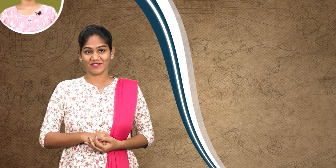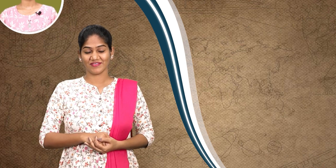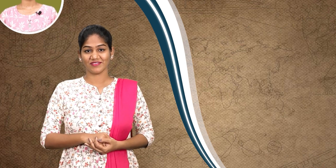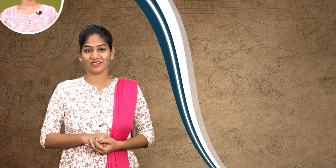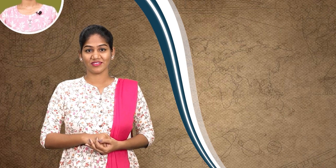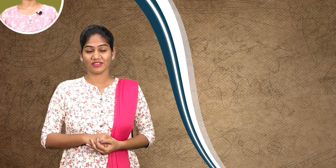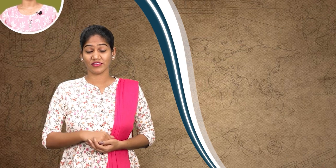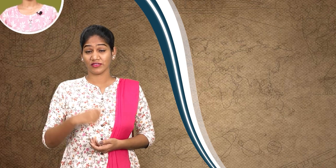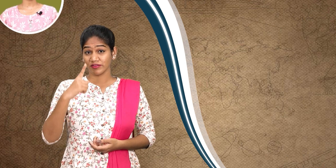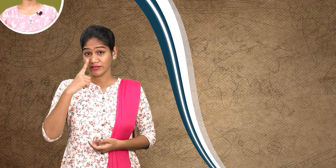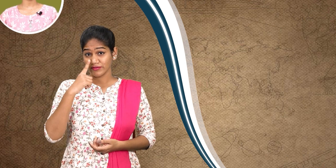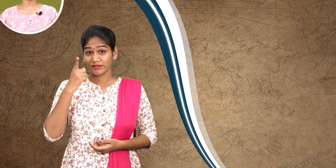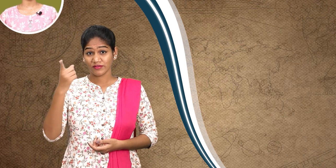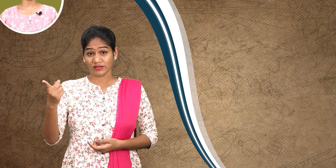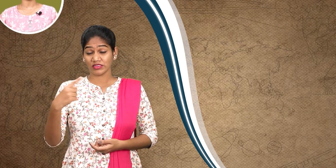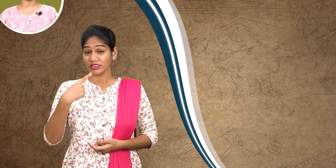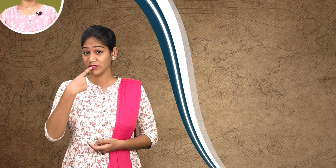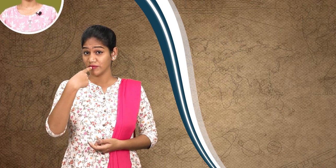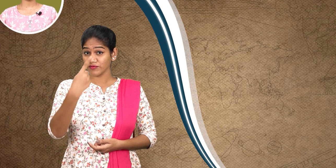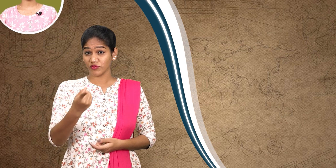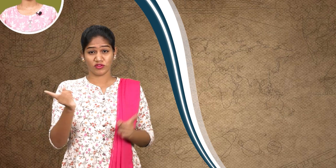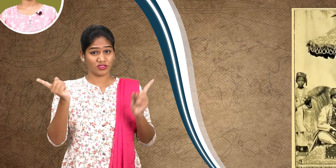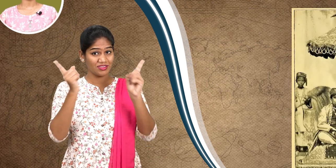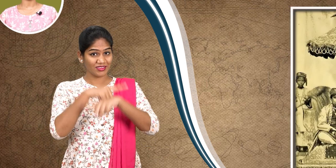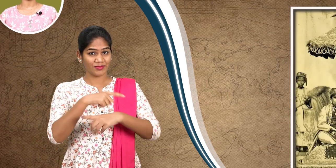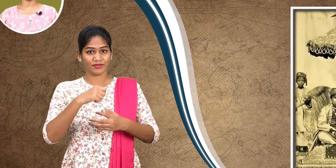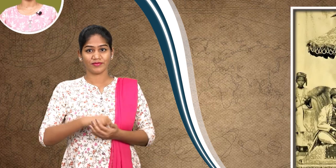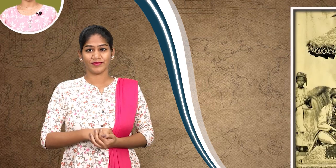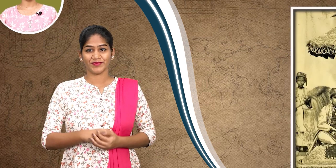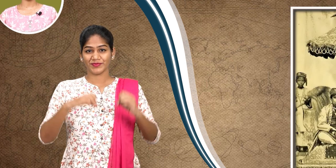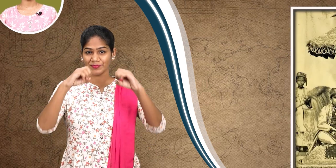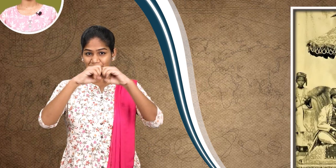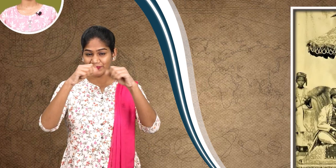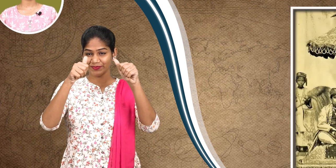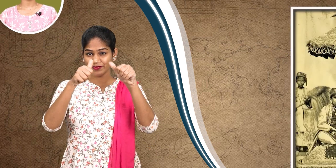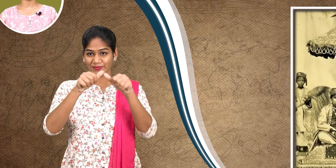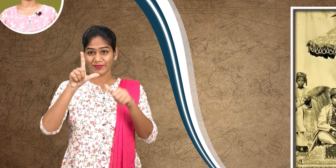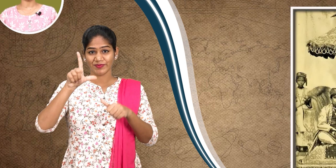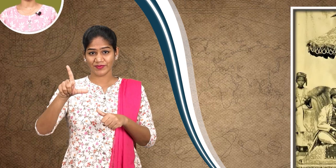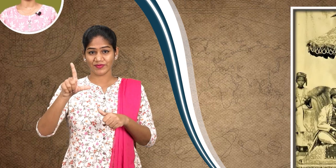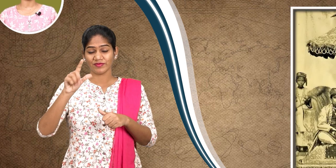She raised her voice against Balvivah child marriage.